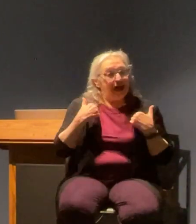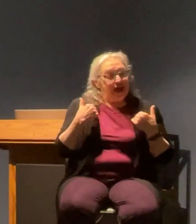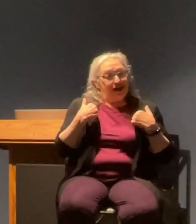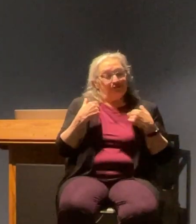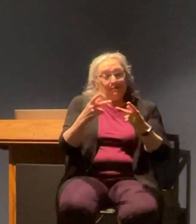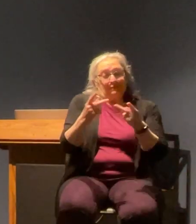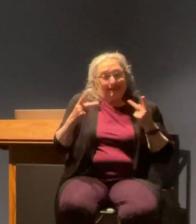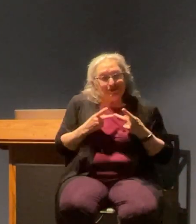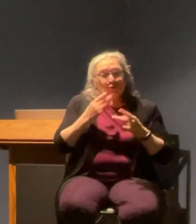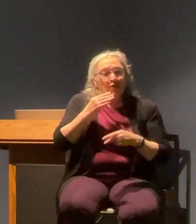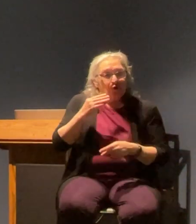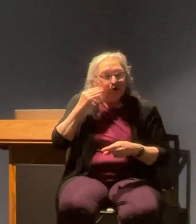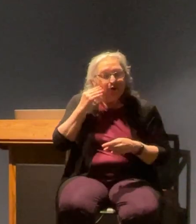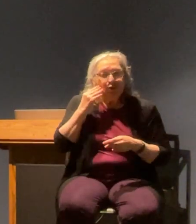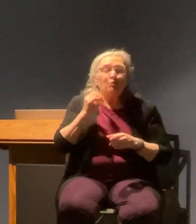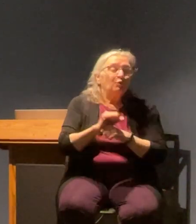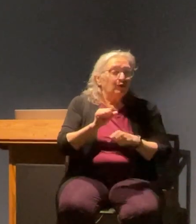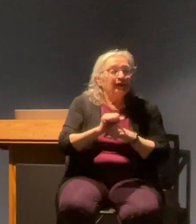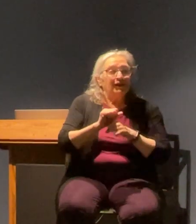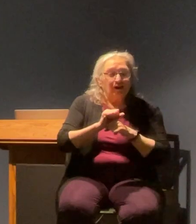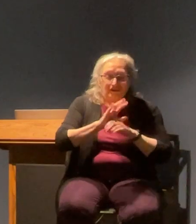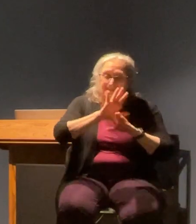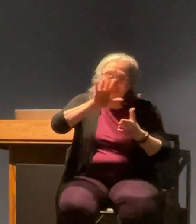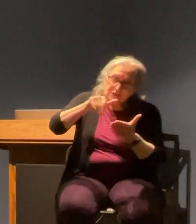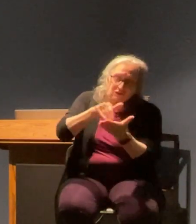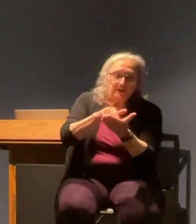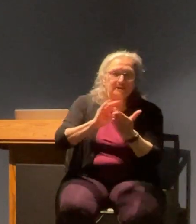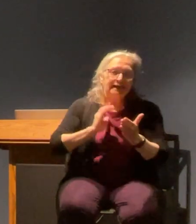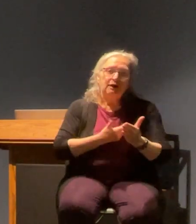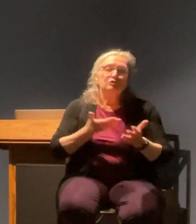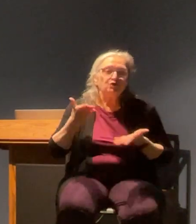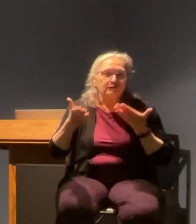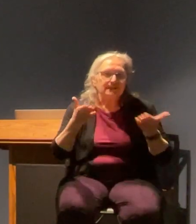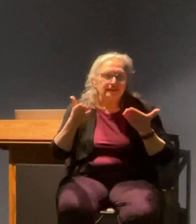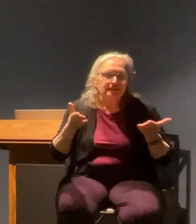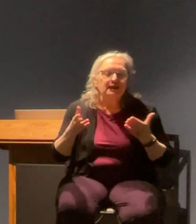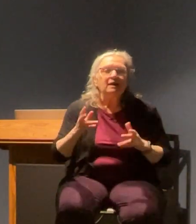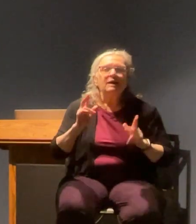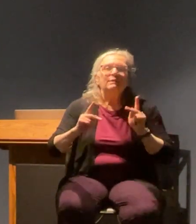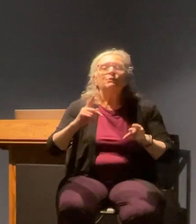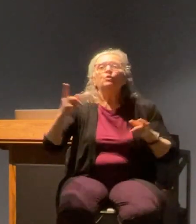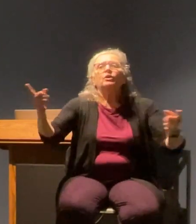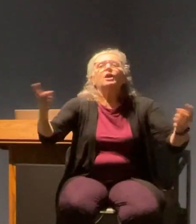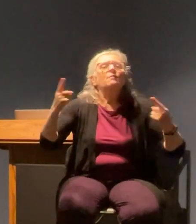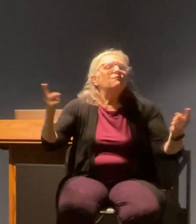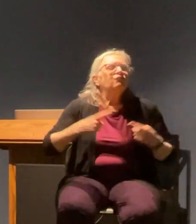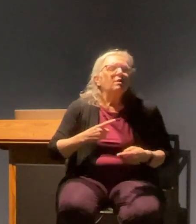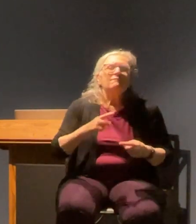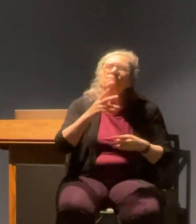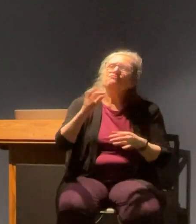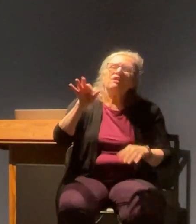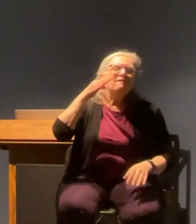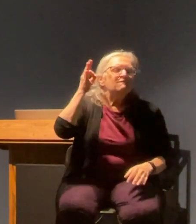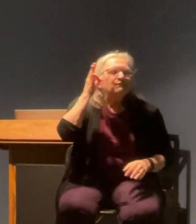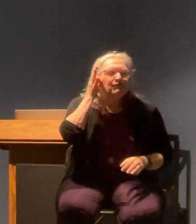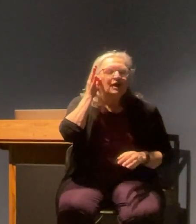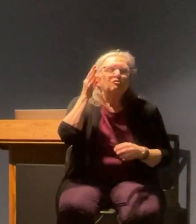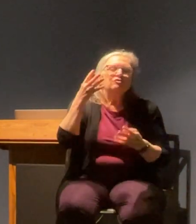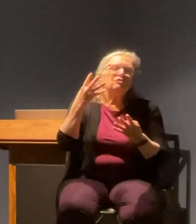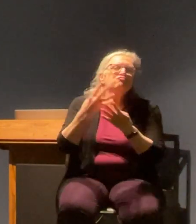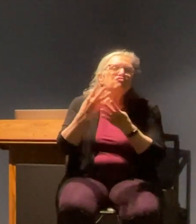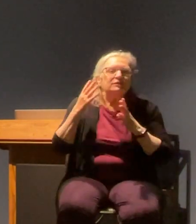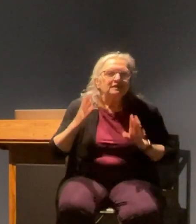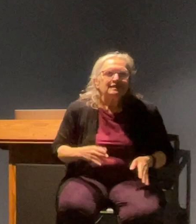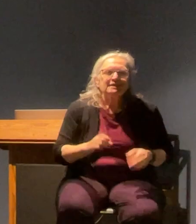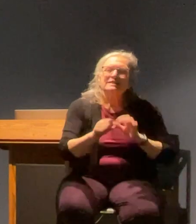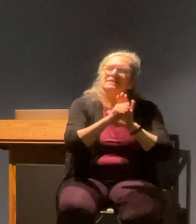we're working on centralizing all of those services. And we also take people who come home from federal prisons, state prisons, they come to our office now. Our office is